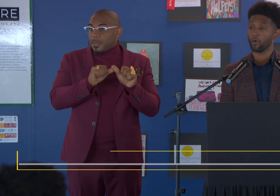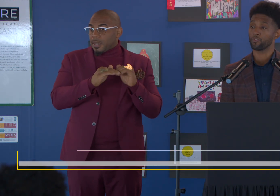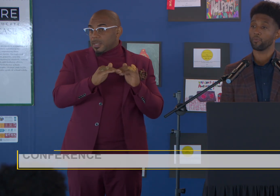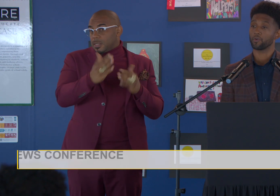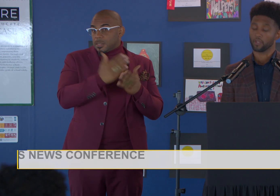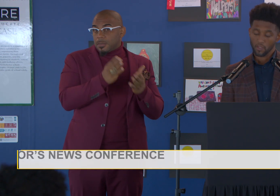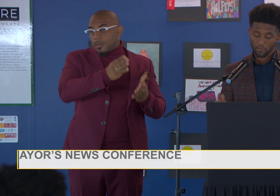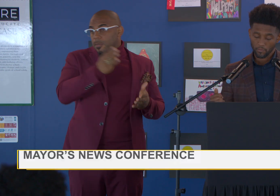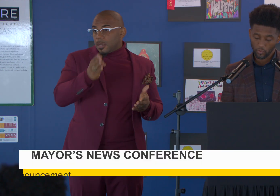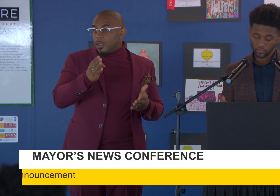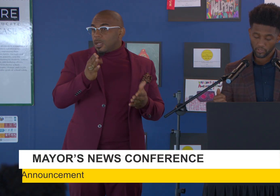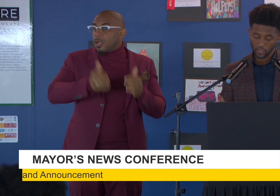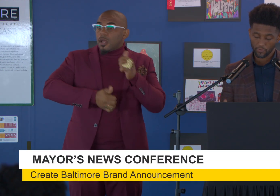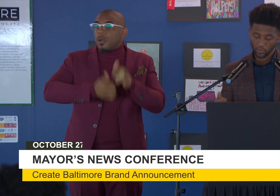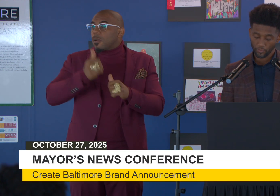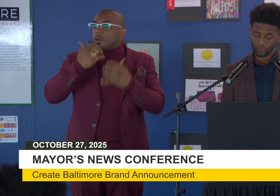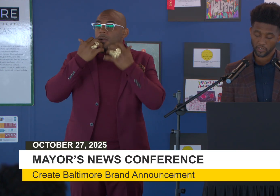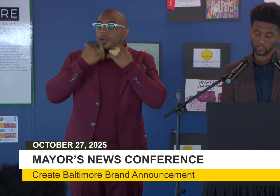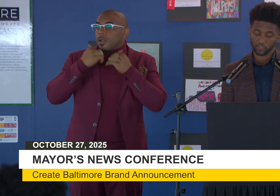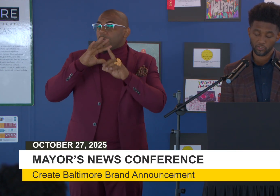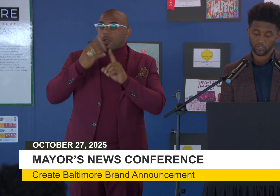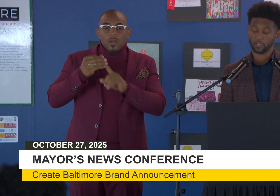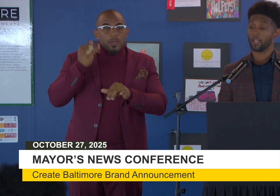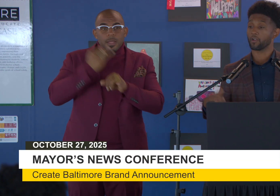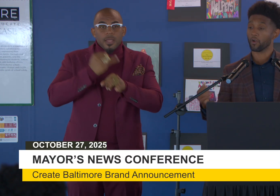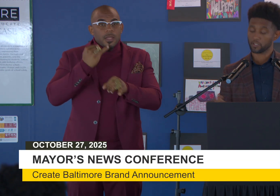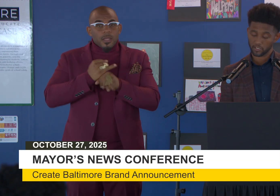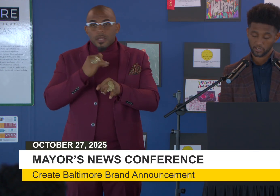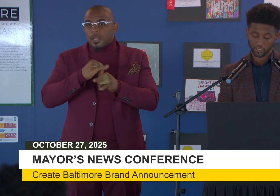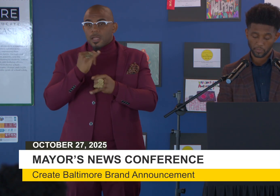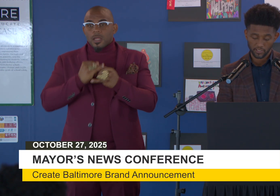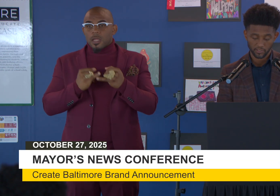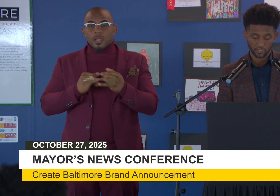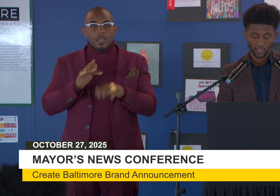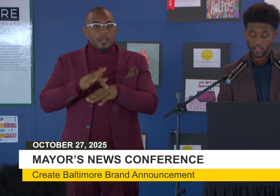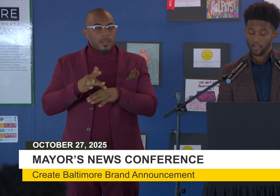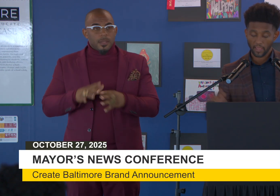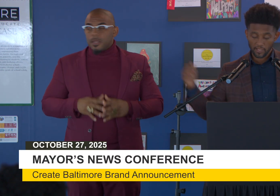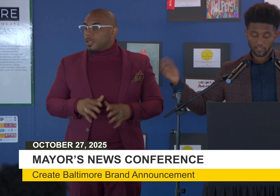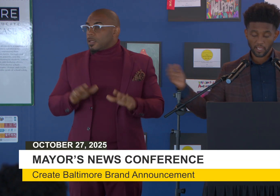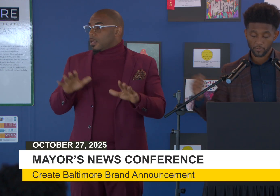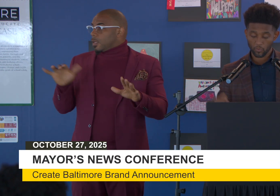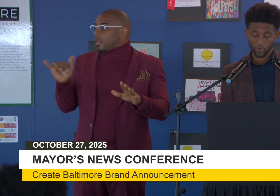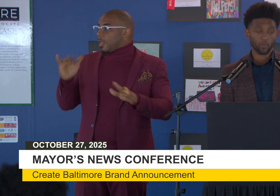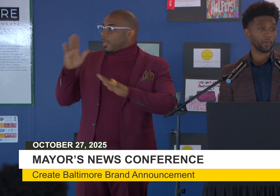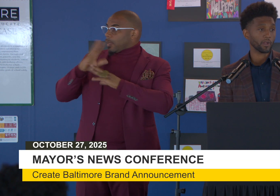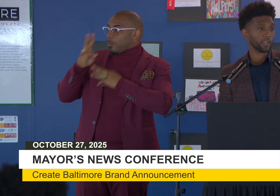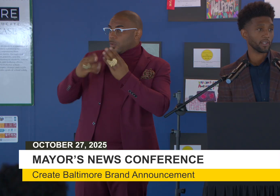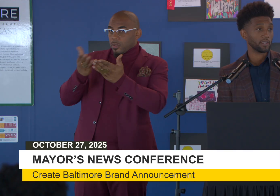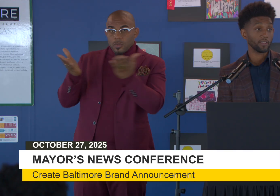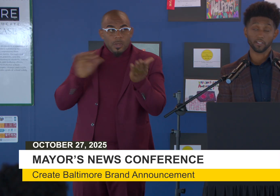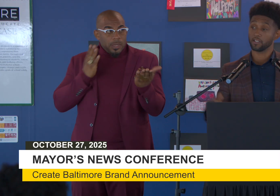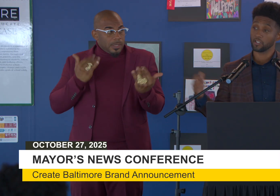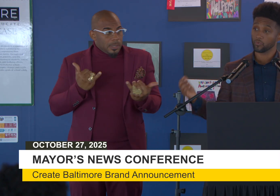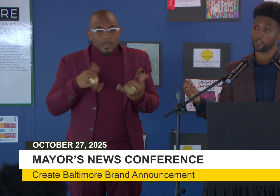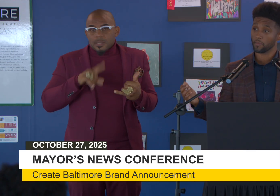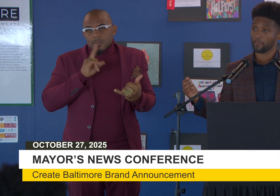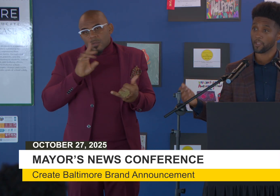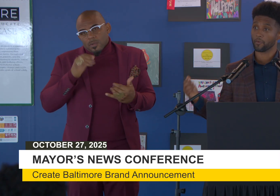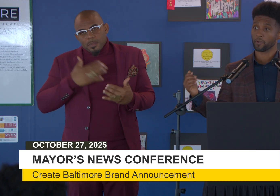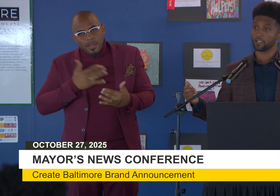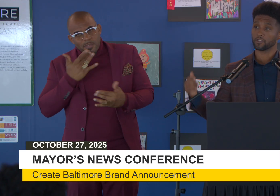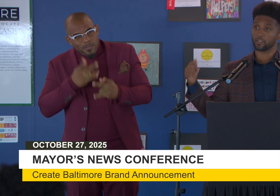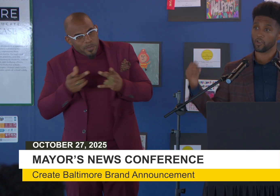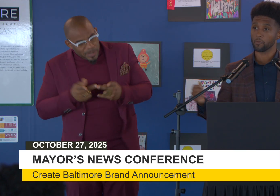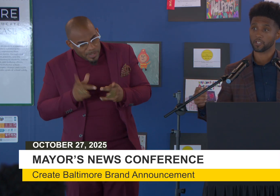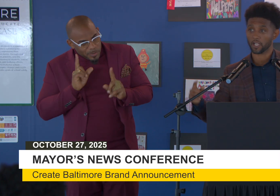some of Baltimore's most loved cultural institutions and artistic spaces. Like the Top of the World, where we are here today, this is one of my